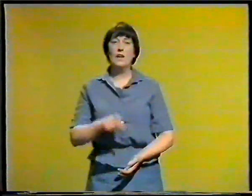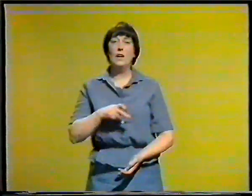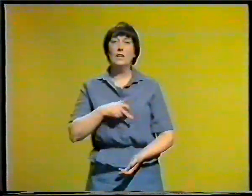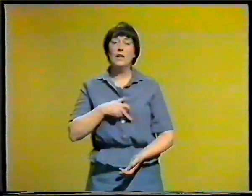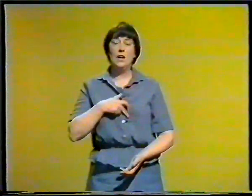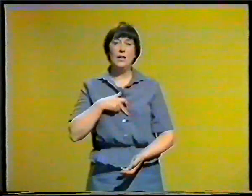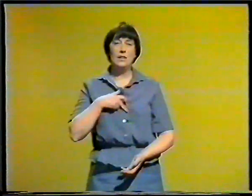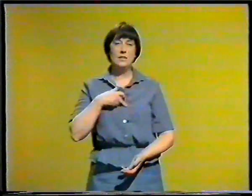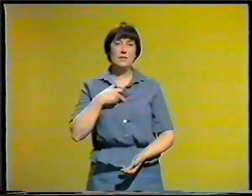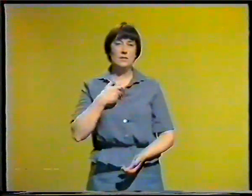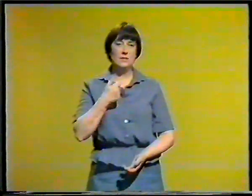Kind.